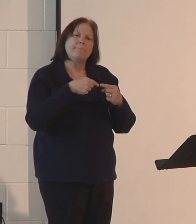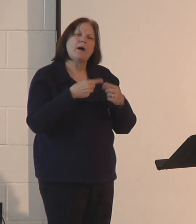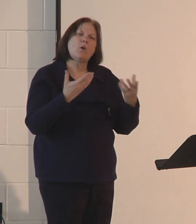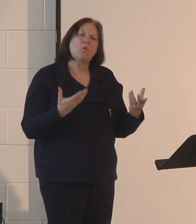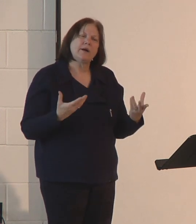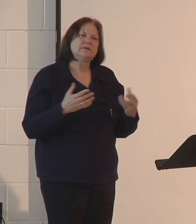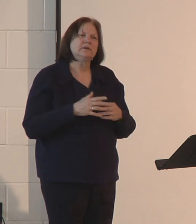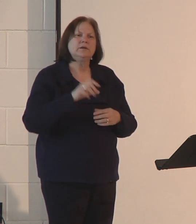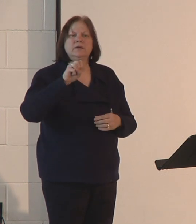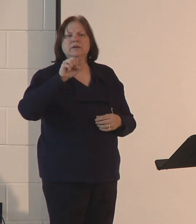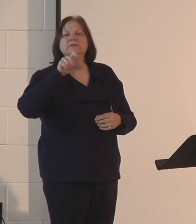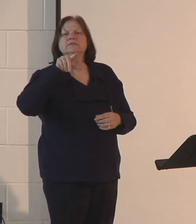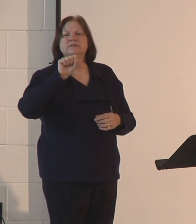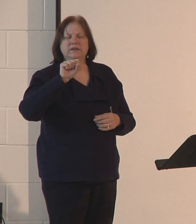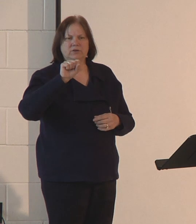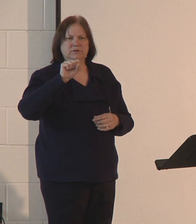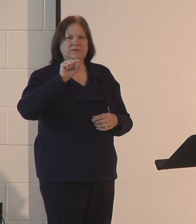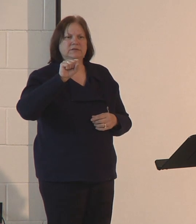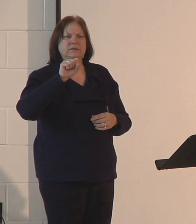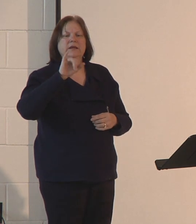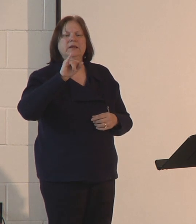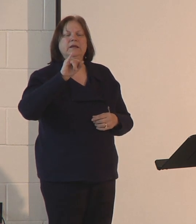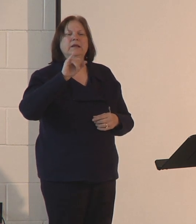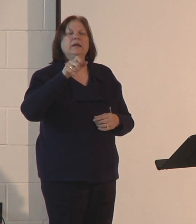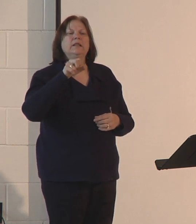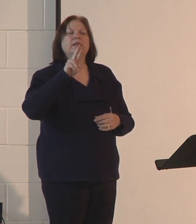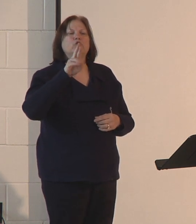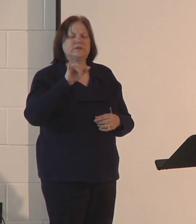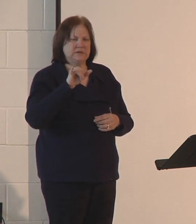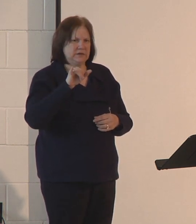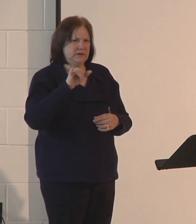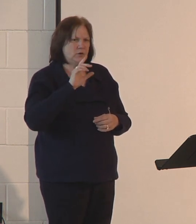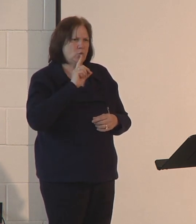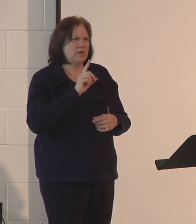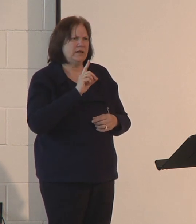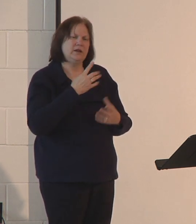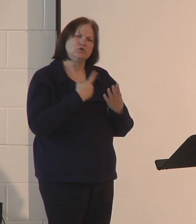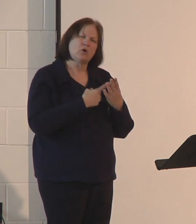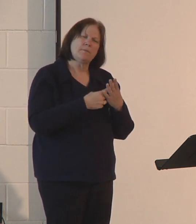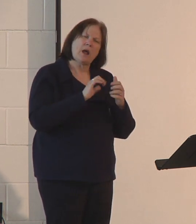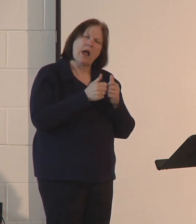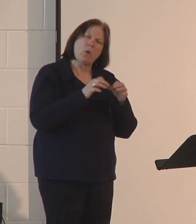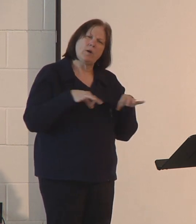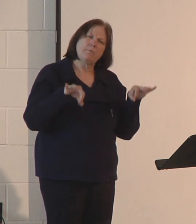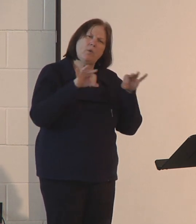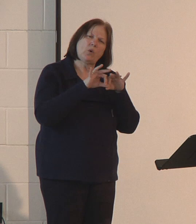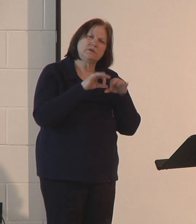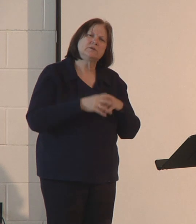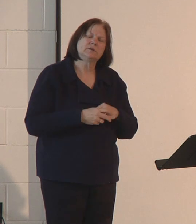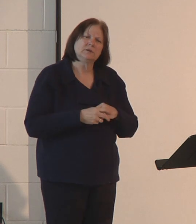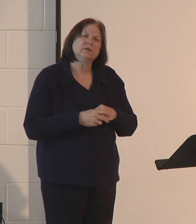the SEALS of Biliteracy is for you, and to really talk about how important it is for